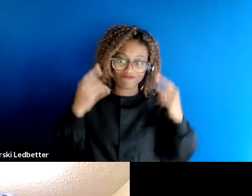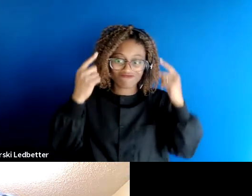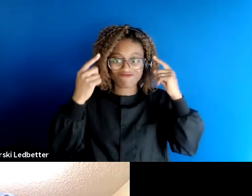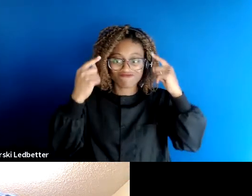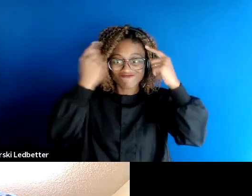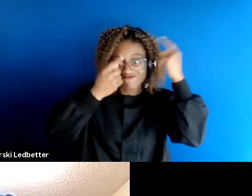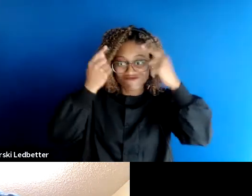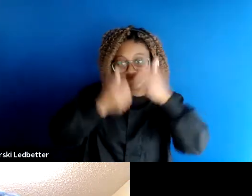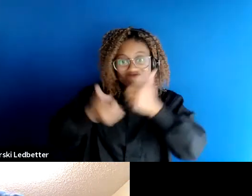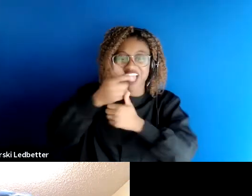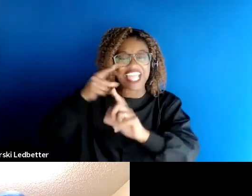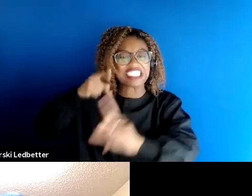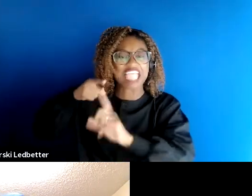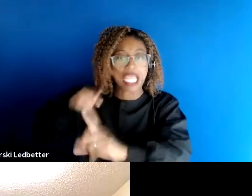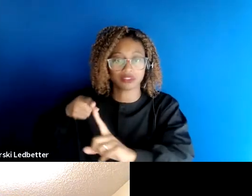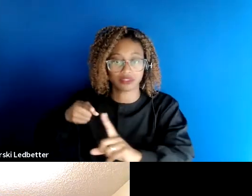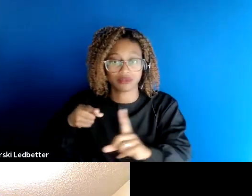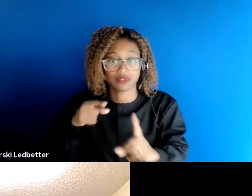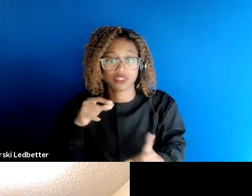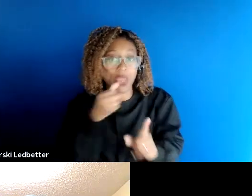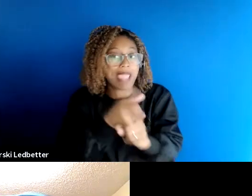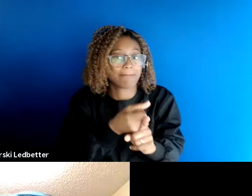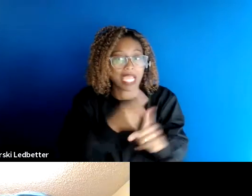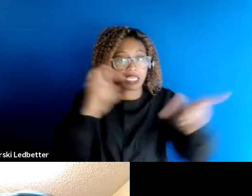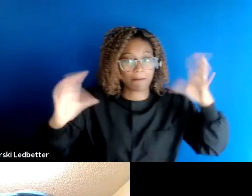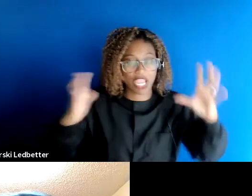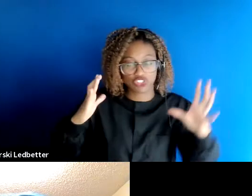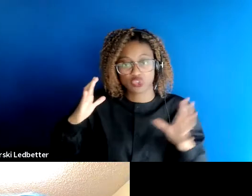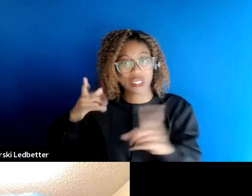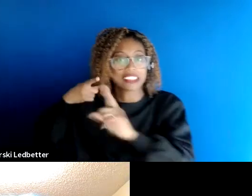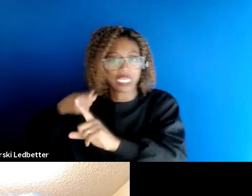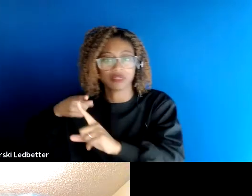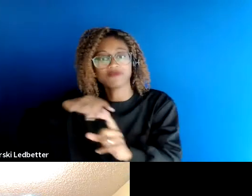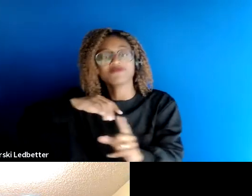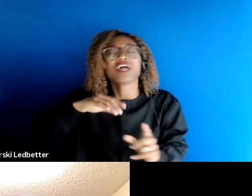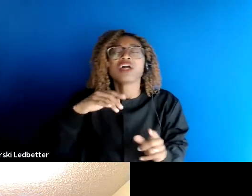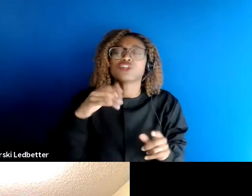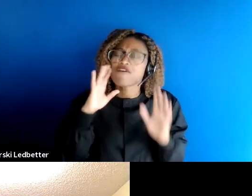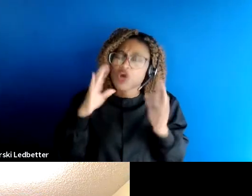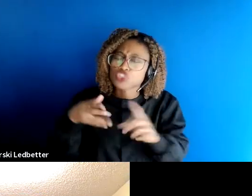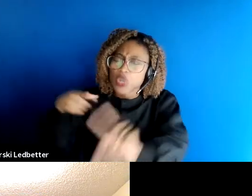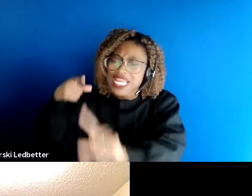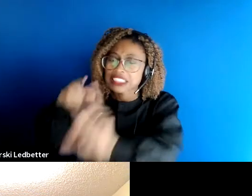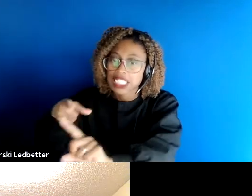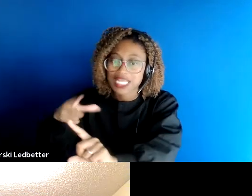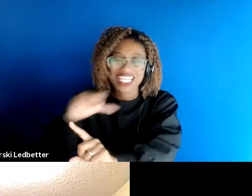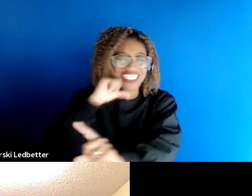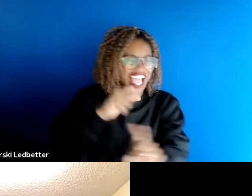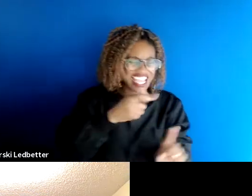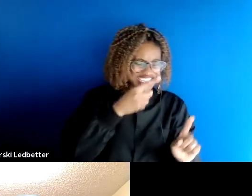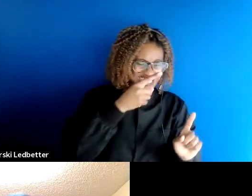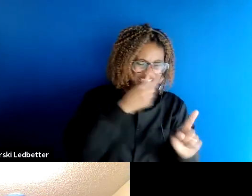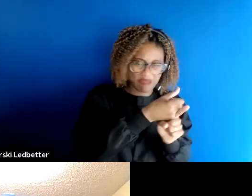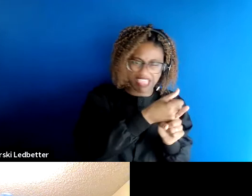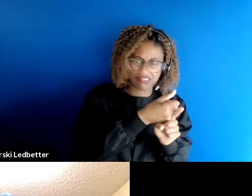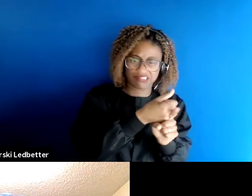So if you just focus on what your intention was in the moment and not what your impact was, it kind of falls flat.